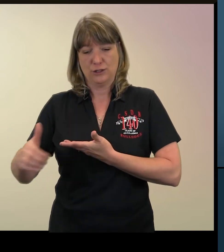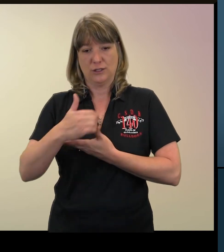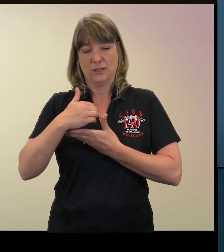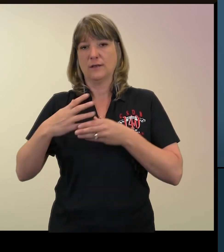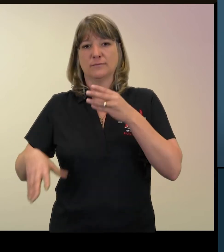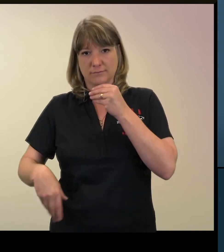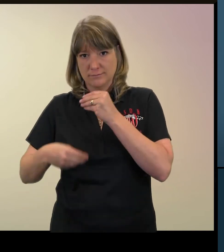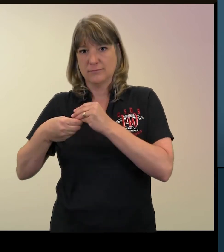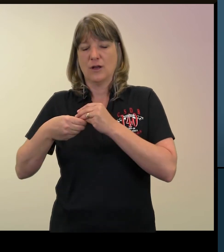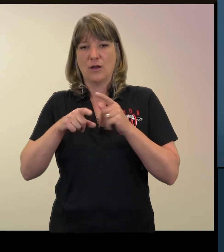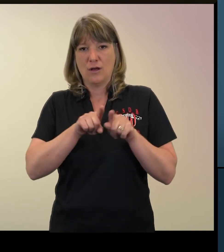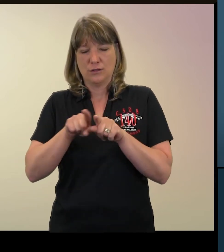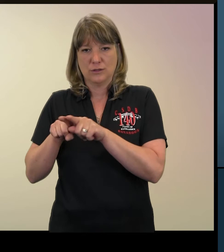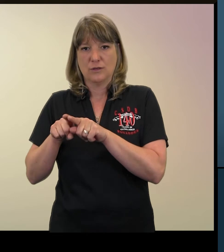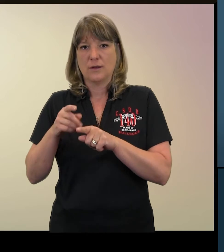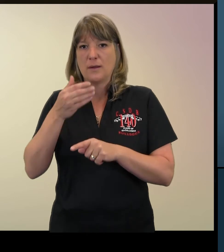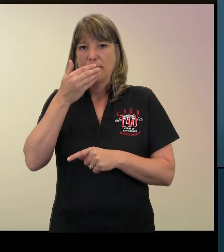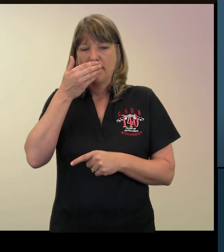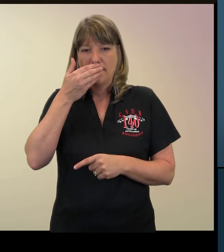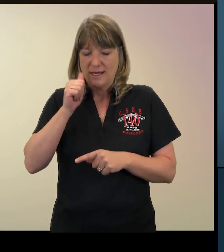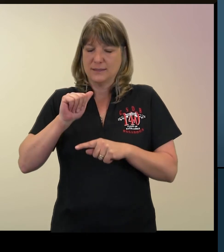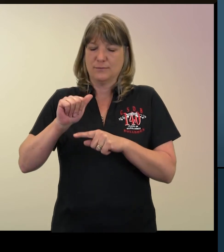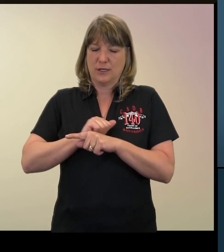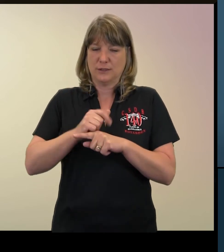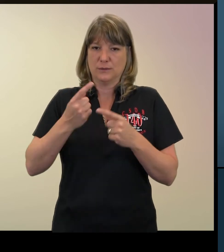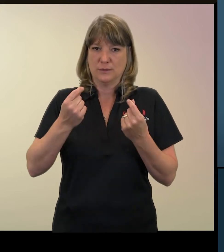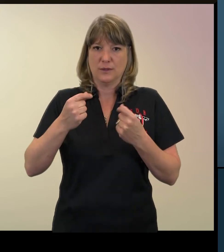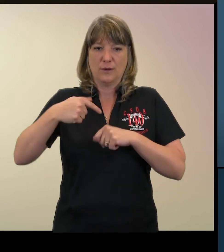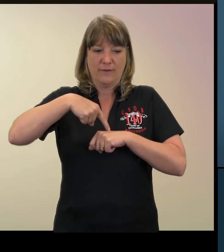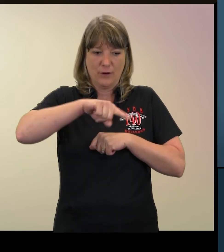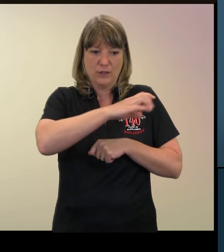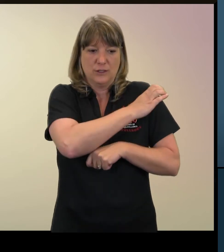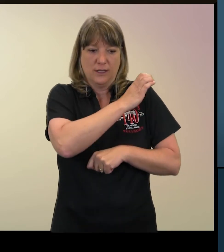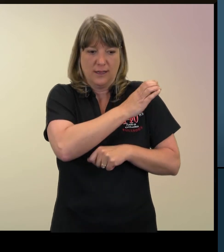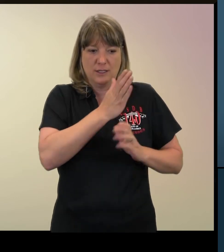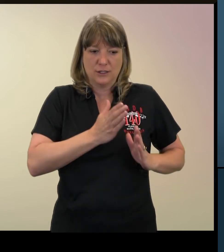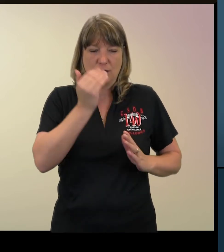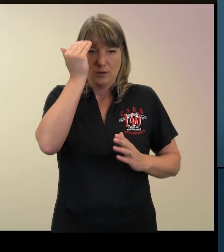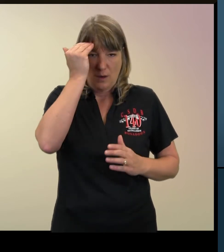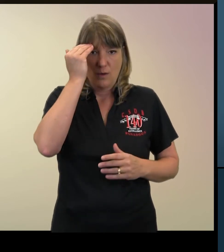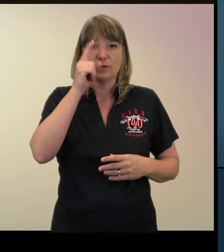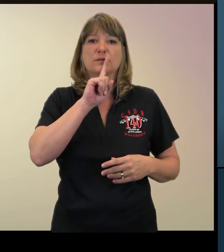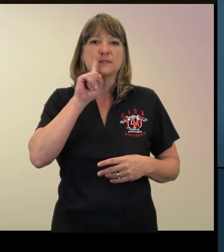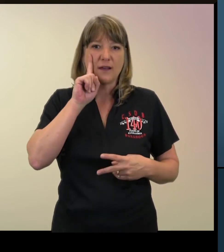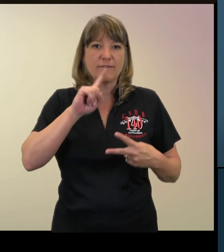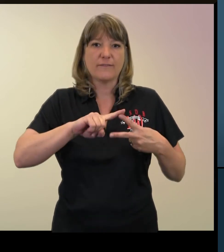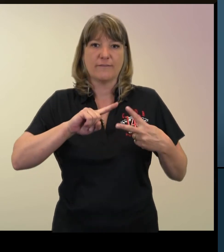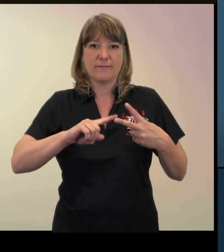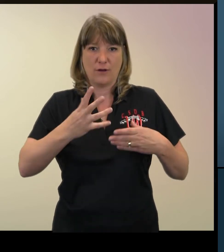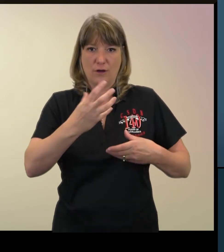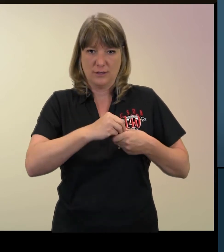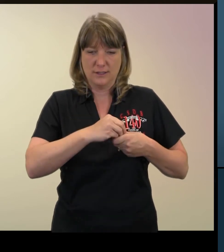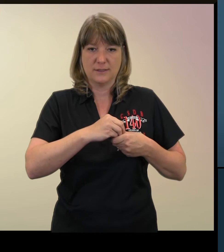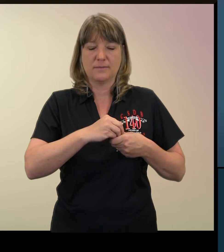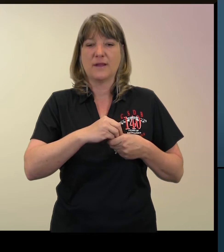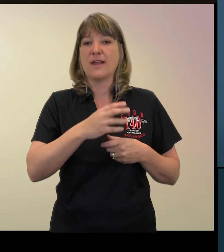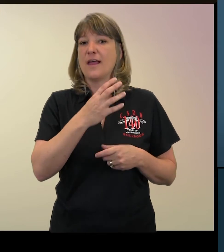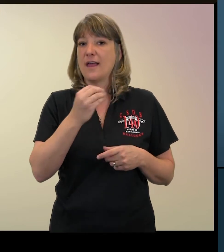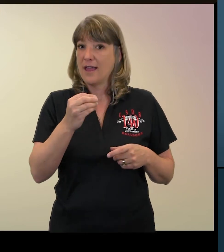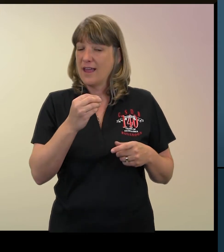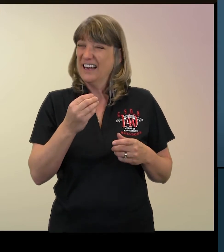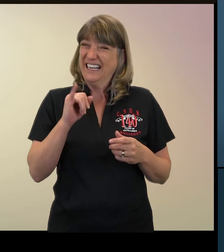of information, it's really best practice to refer to a clinician who's familiar with both deafness and